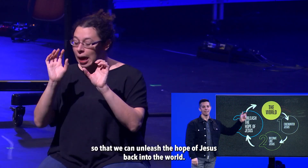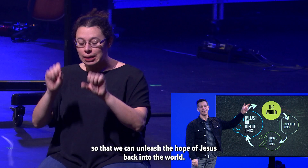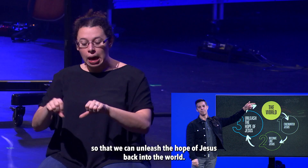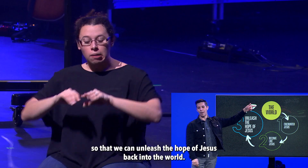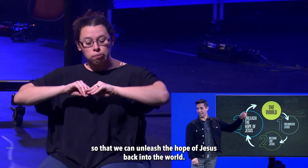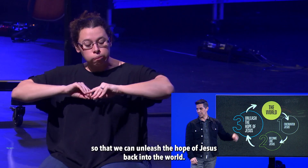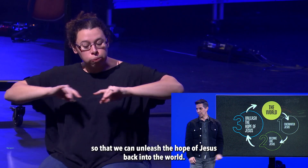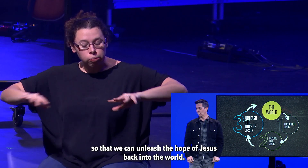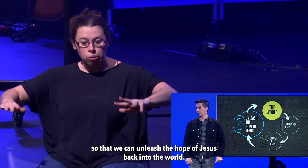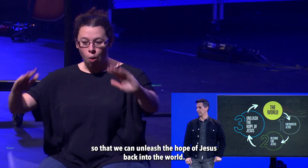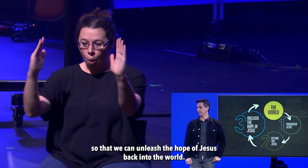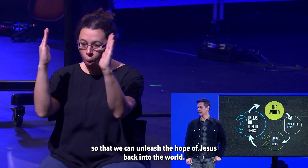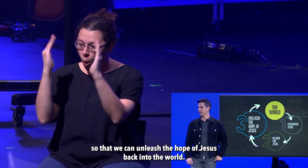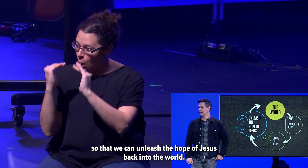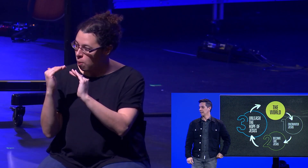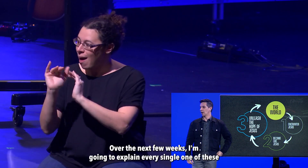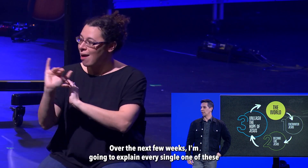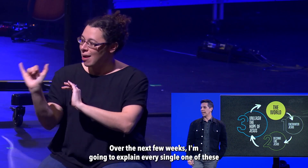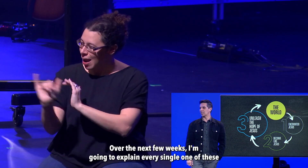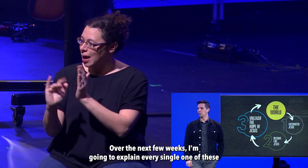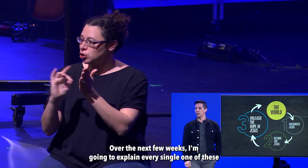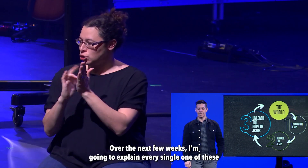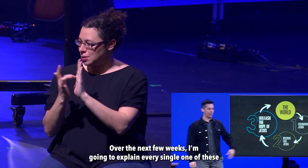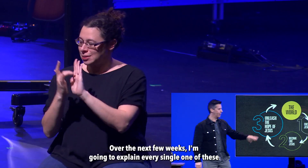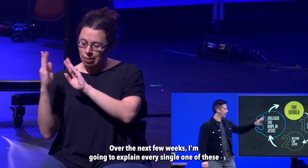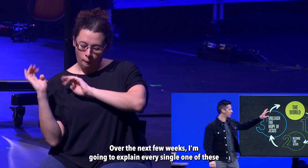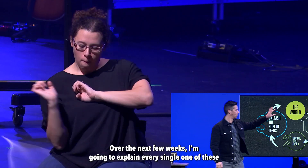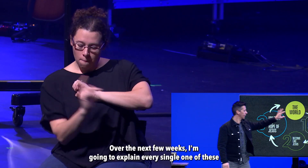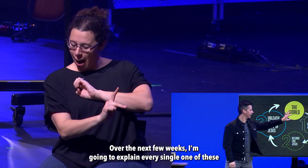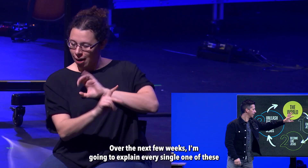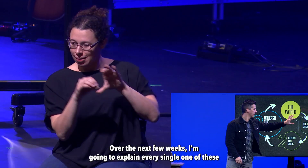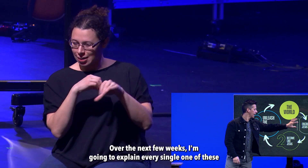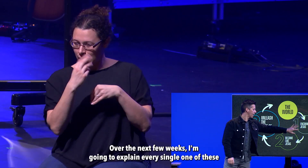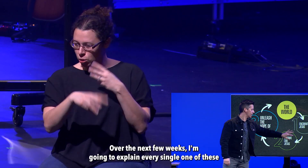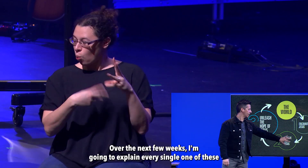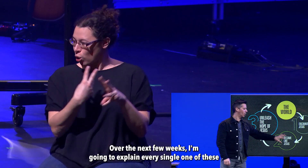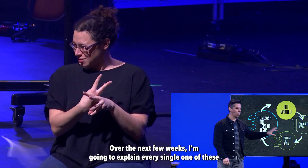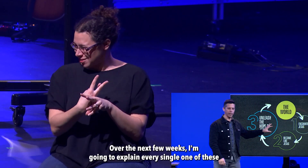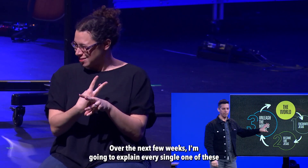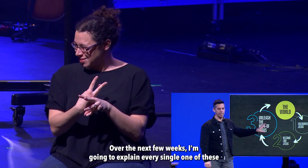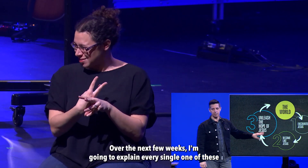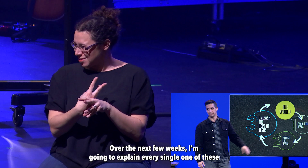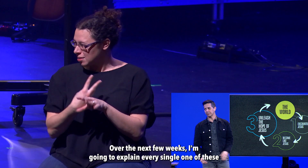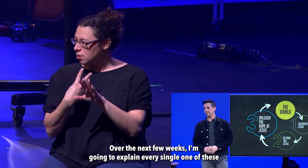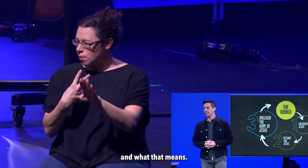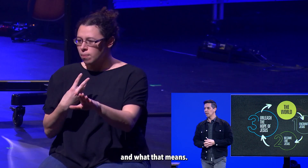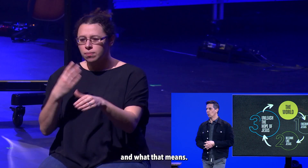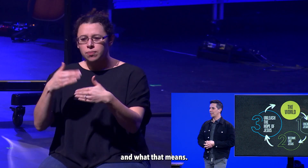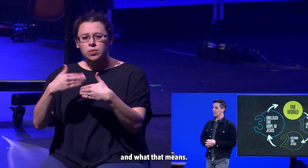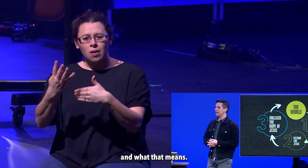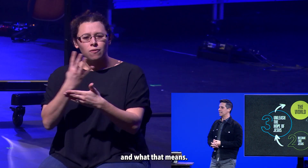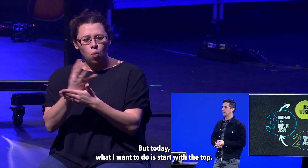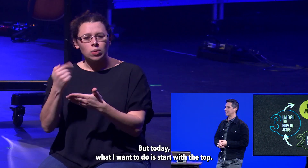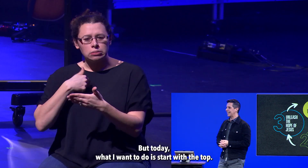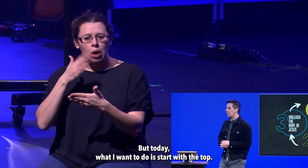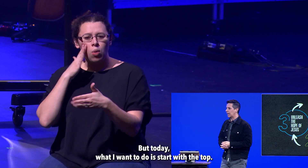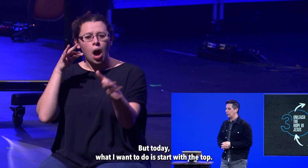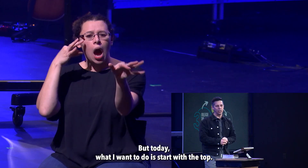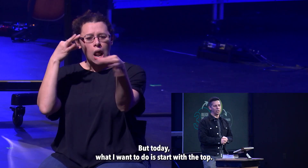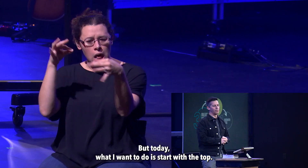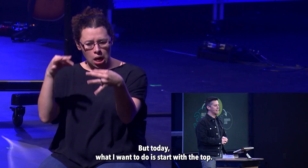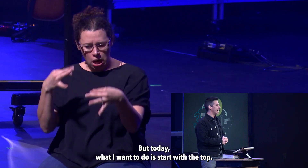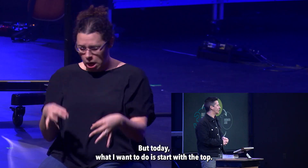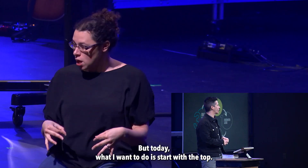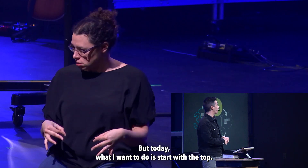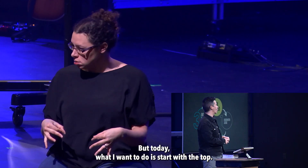Jesus back into the world. Over the next few weeks, I'm going to explain every single one of these and what that means. But today what I